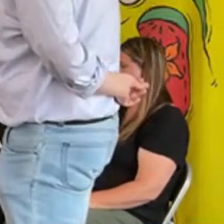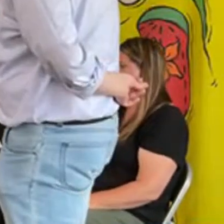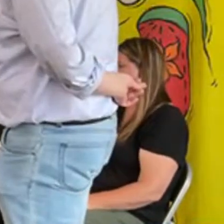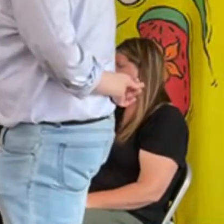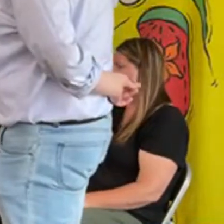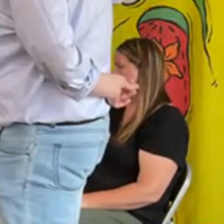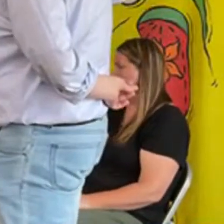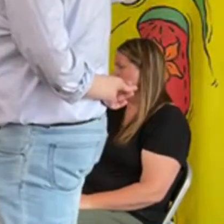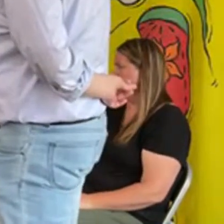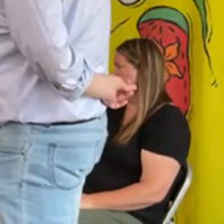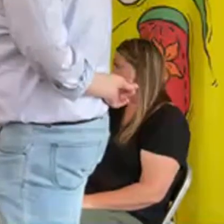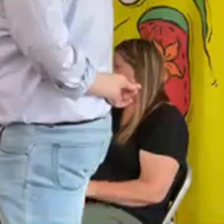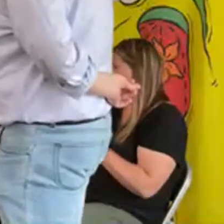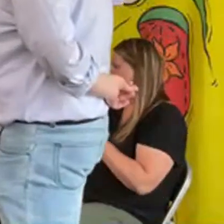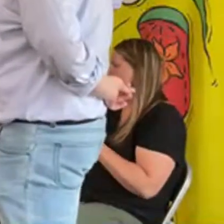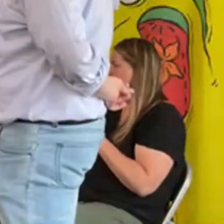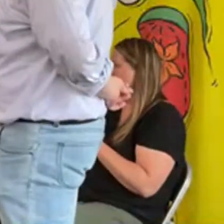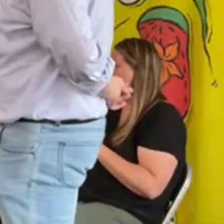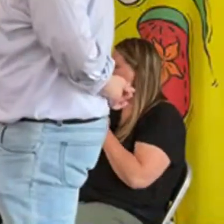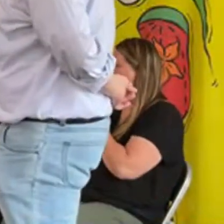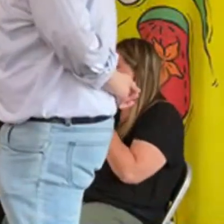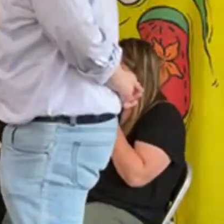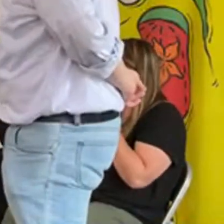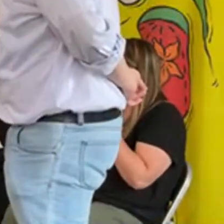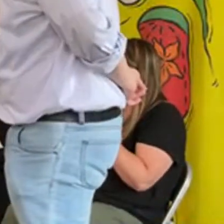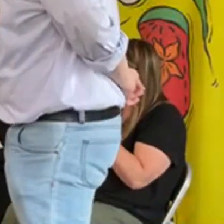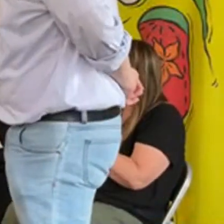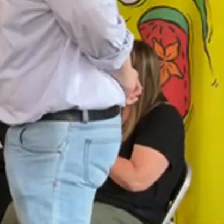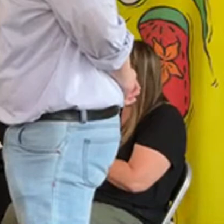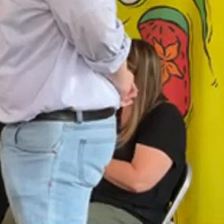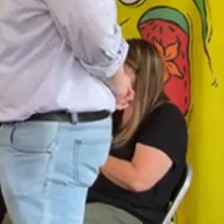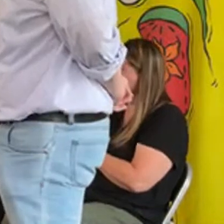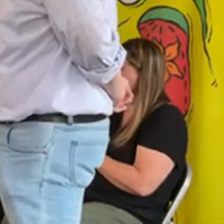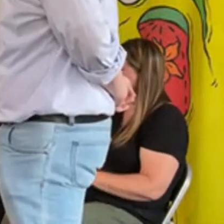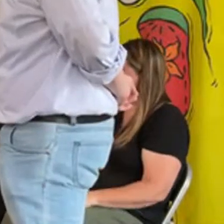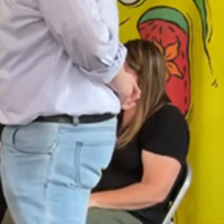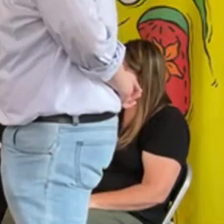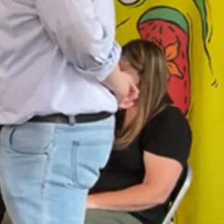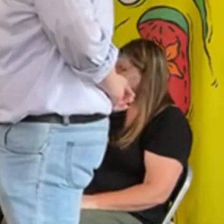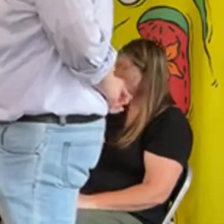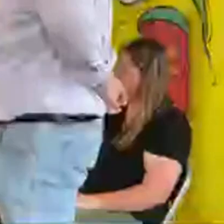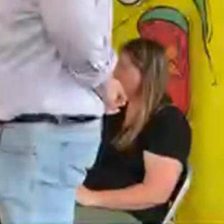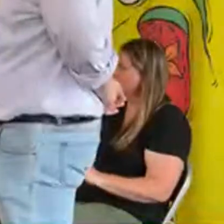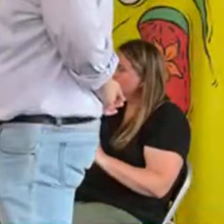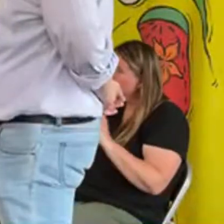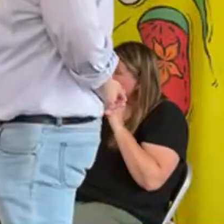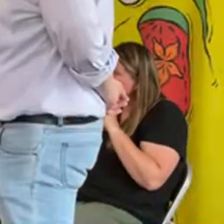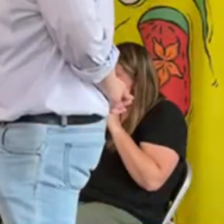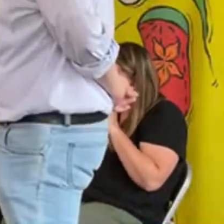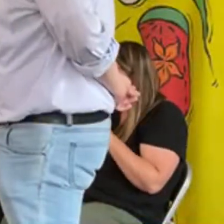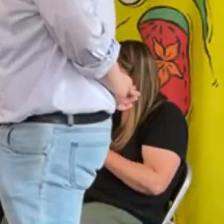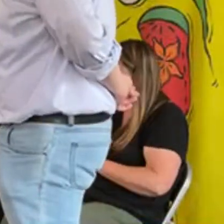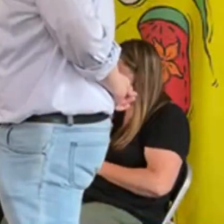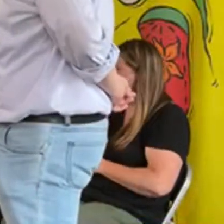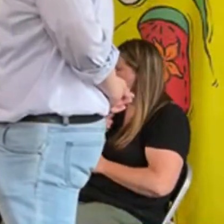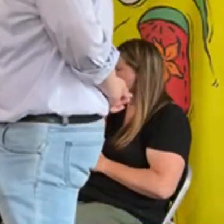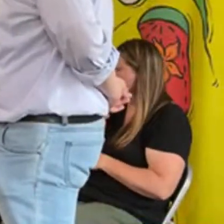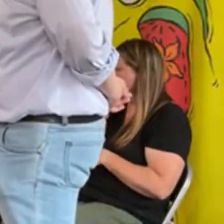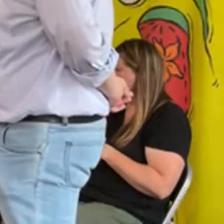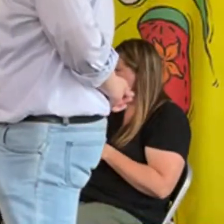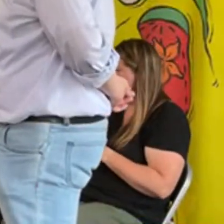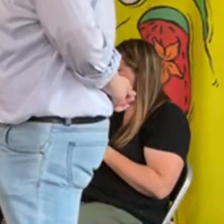country woke up next morning and refused to hear soldiers. In the name of